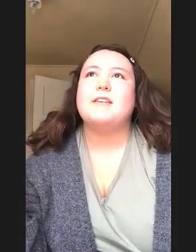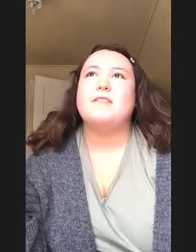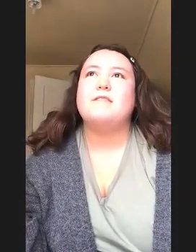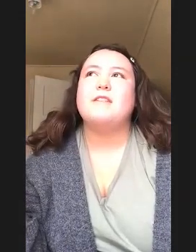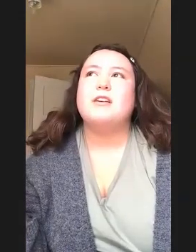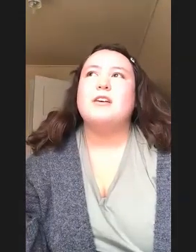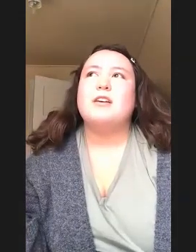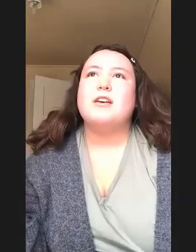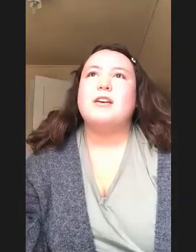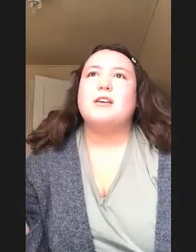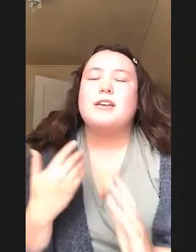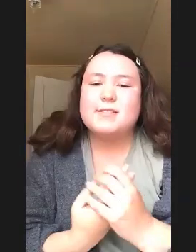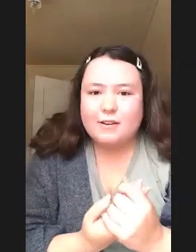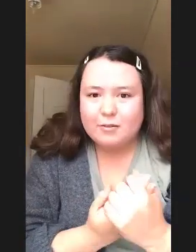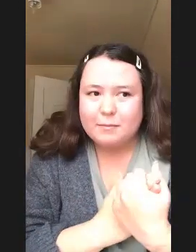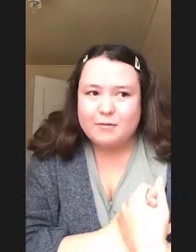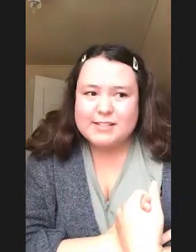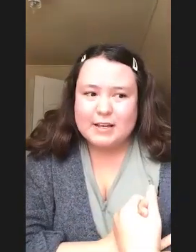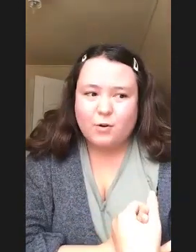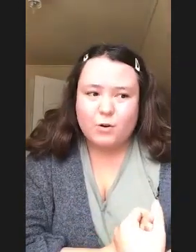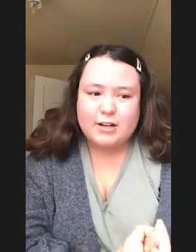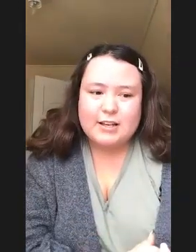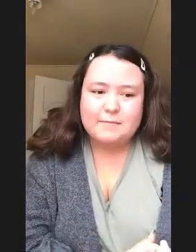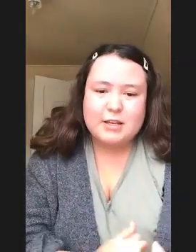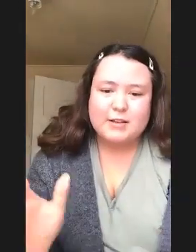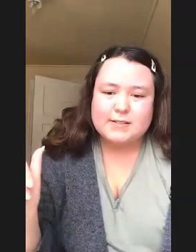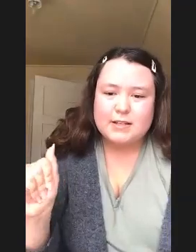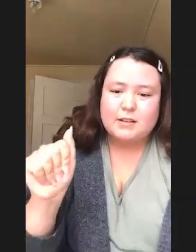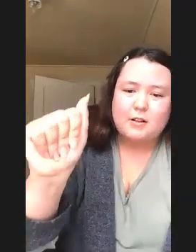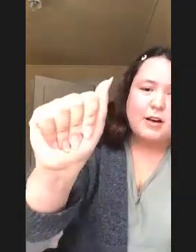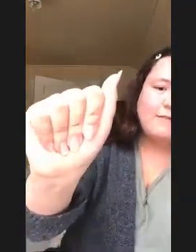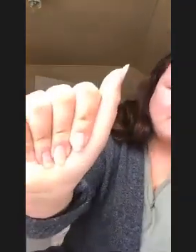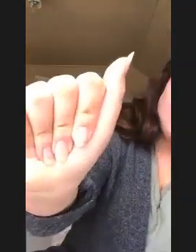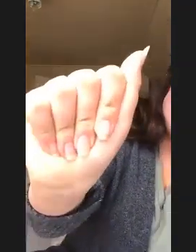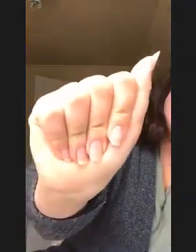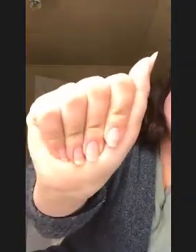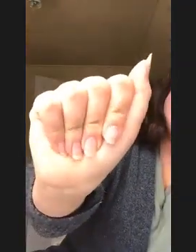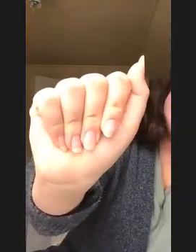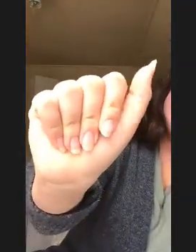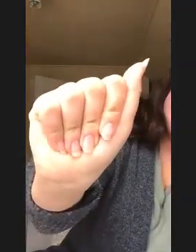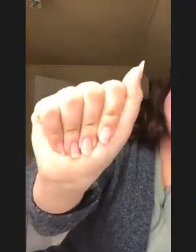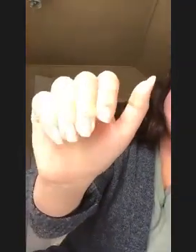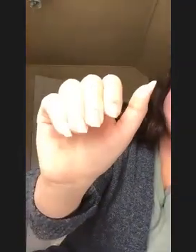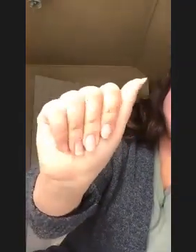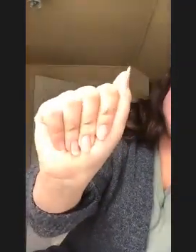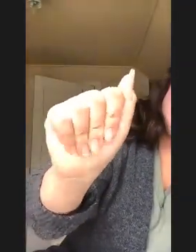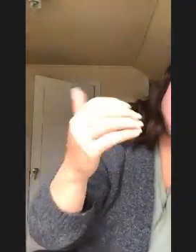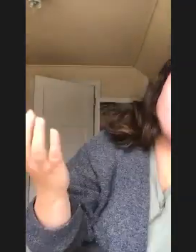of easy to remember once you get a hold on it because a lot of the letters kind of look like what